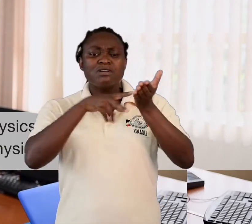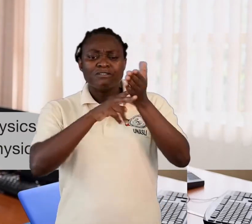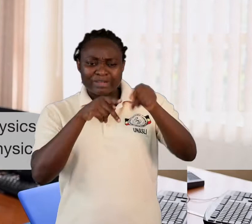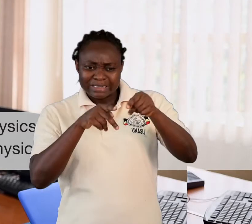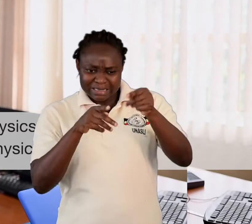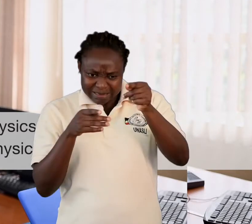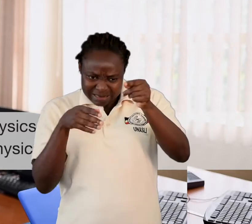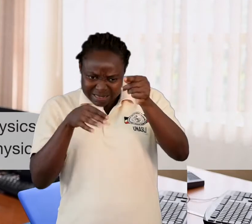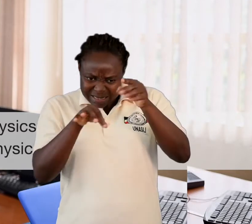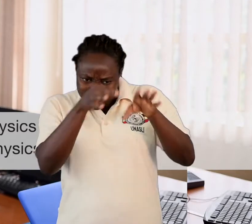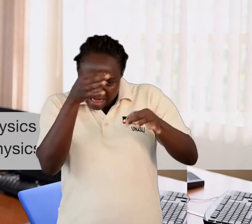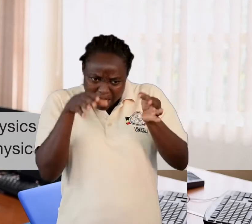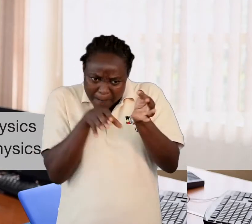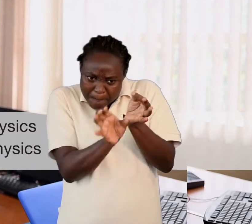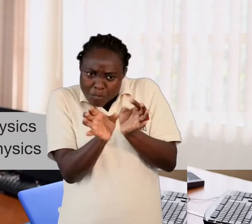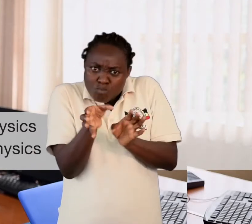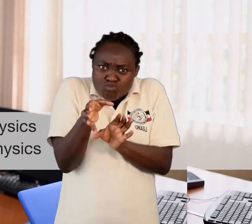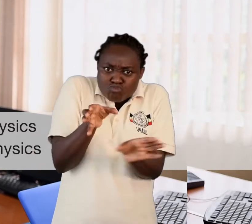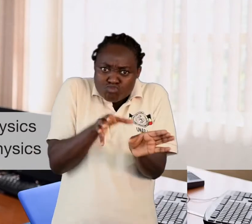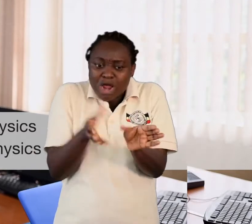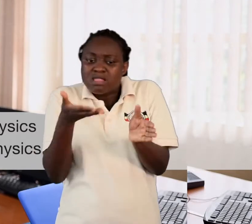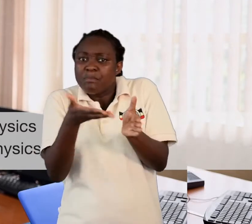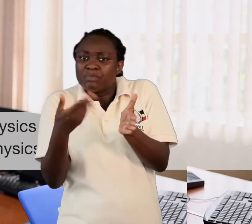of physics.